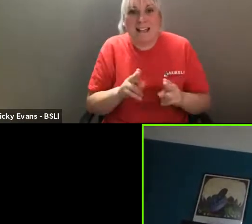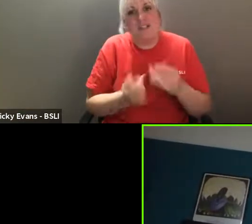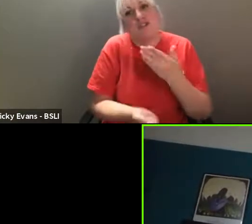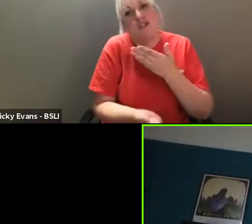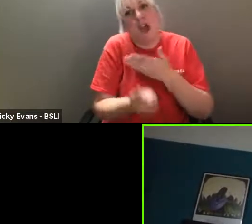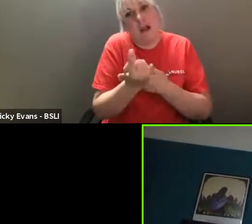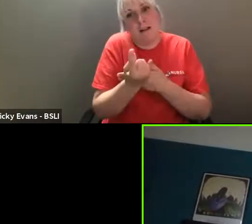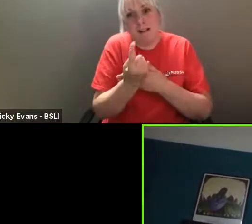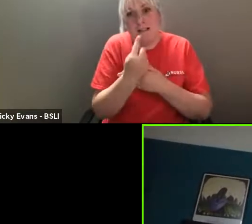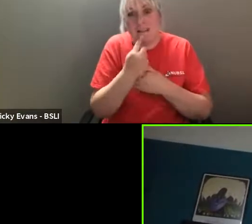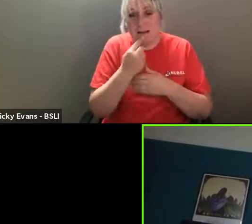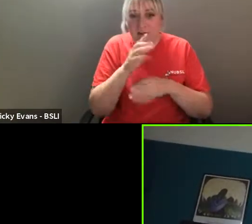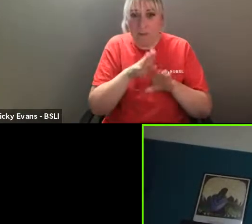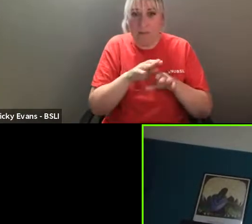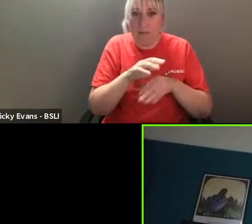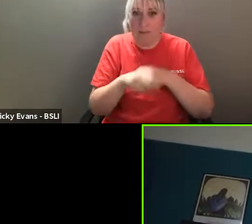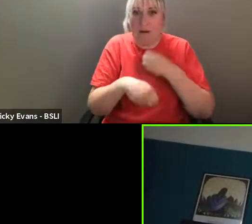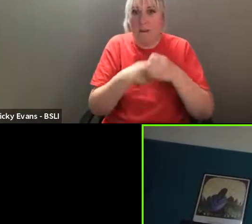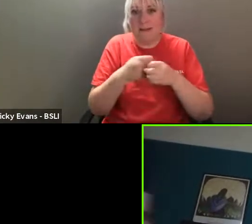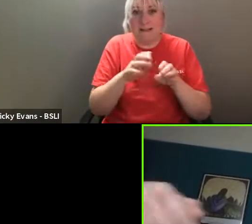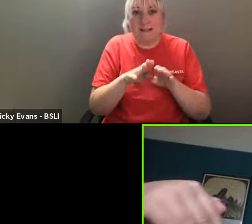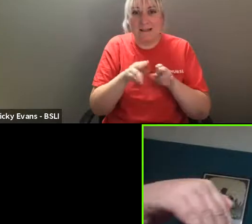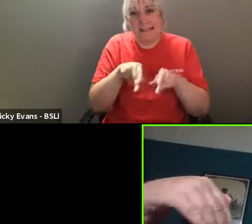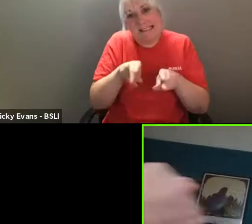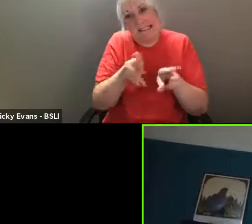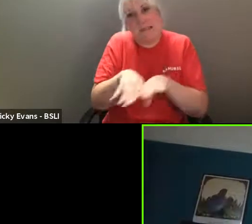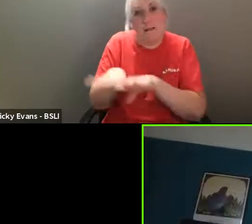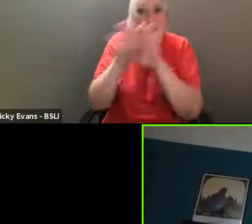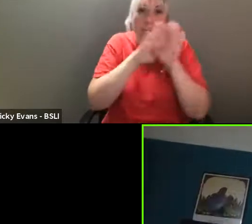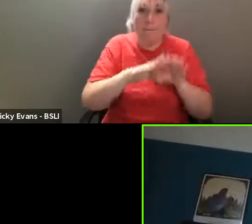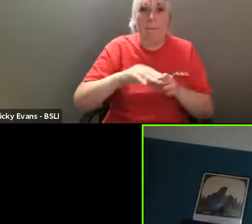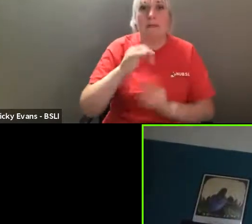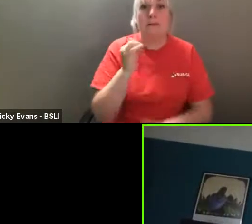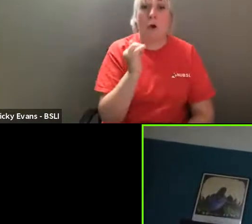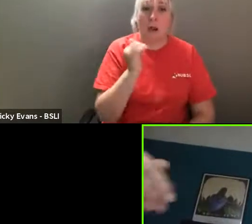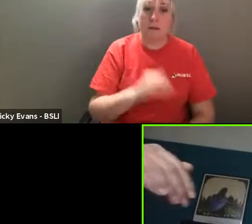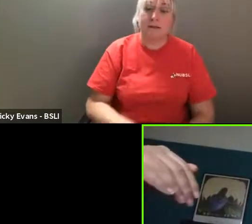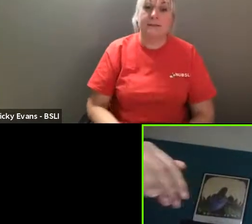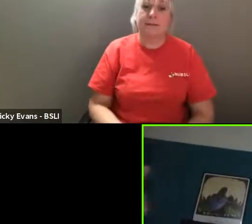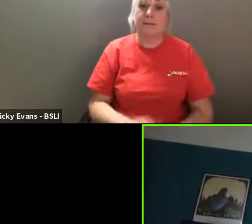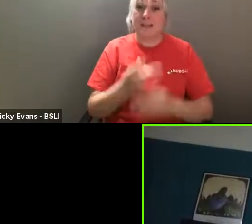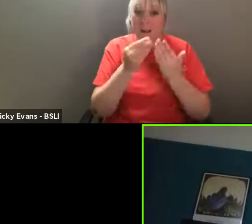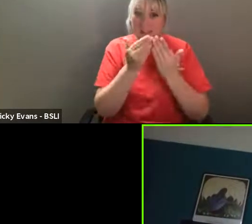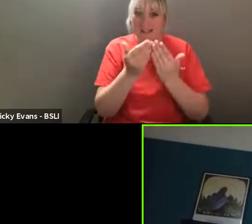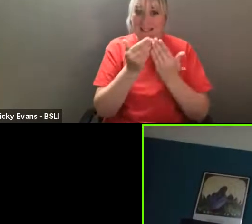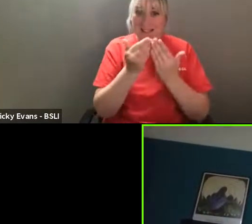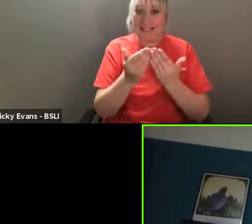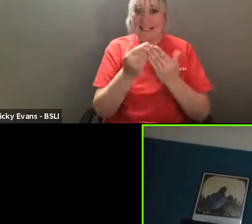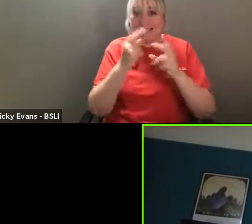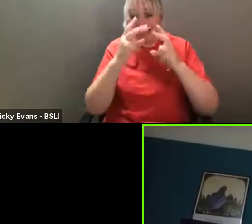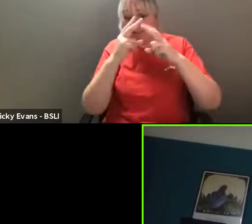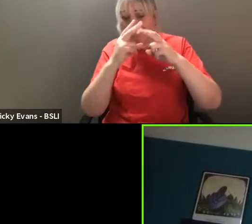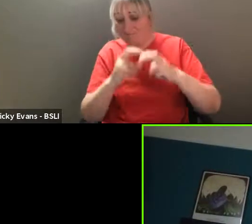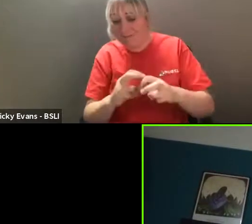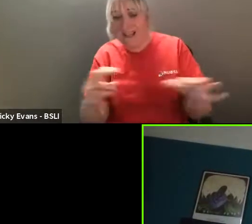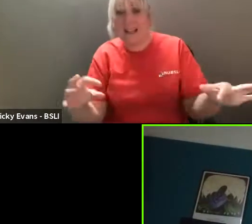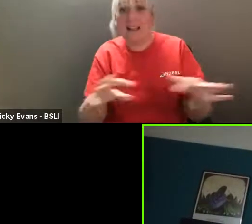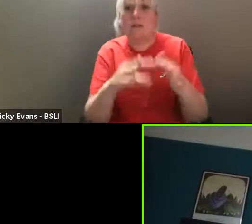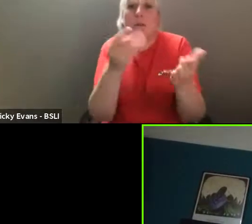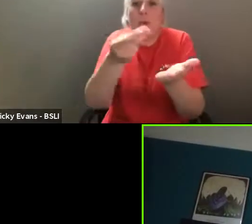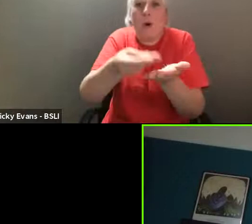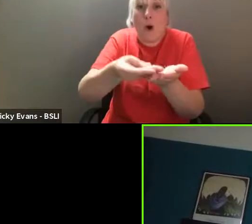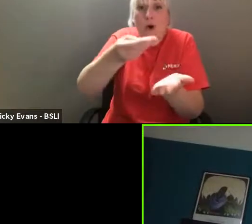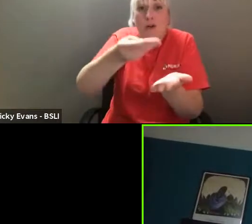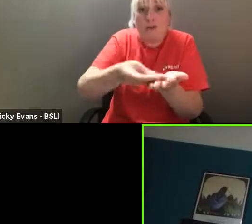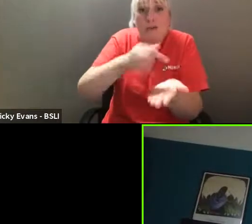a system within Scotland. And some of the studies that were done here on the costs of universal basic